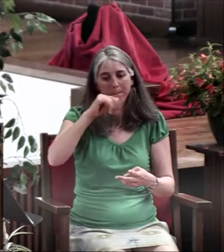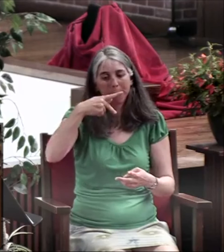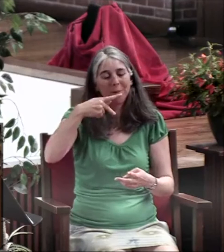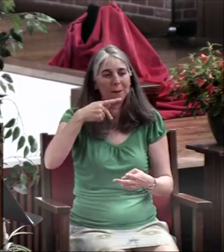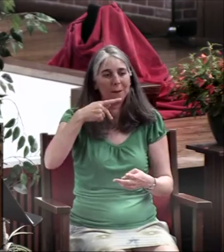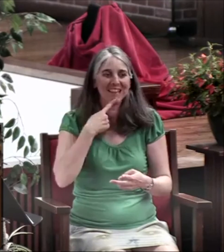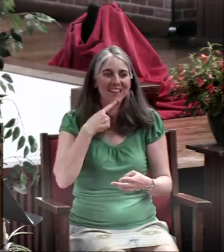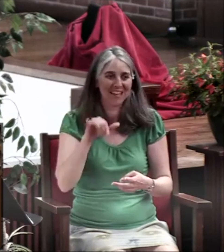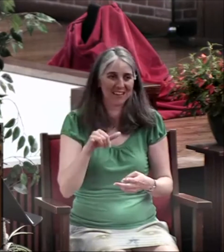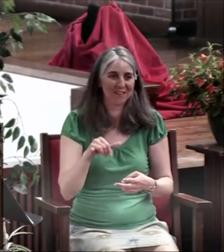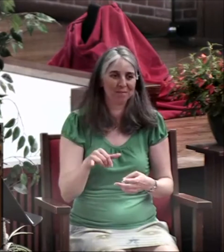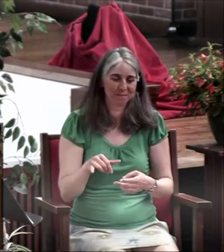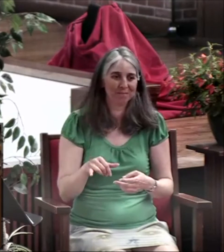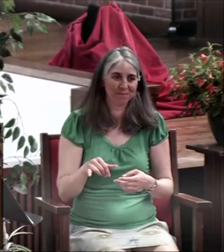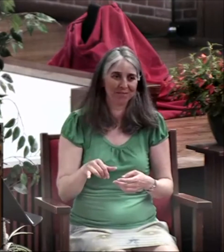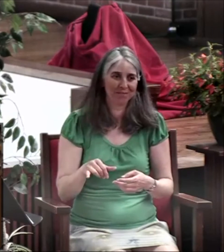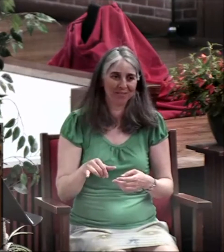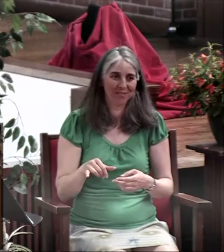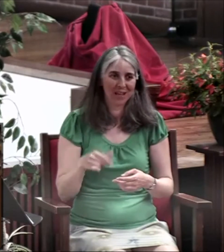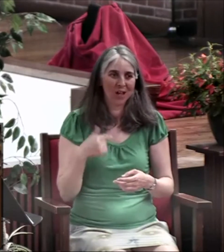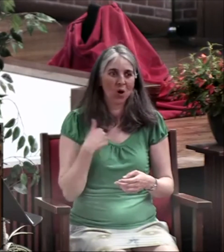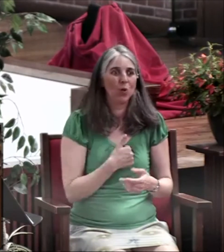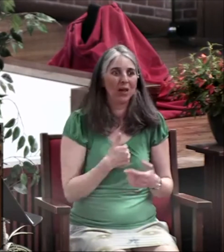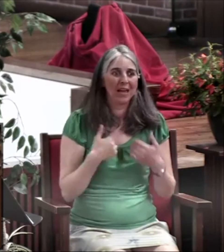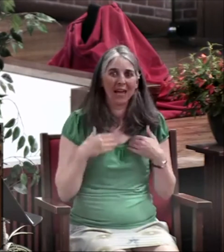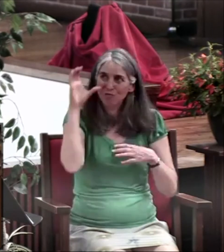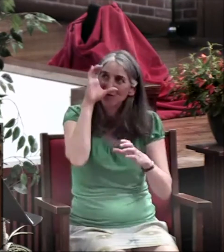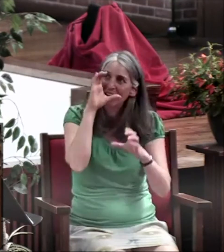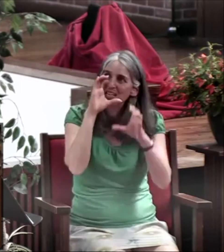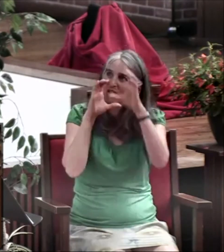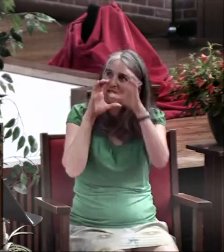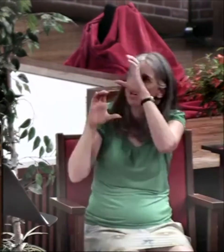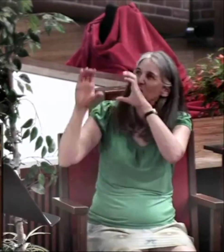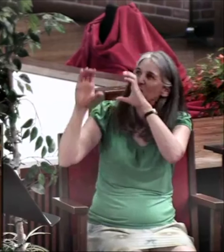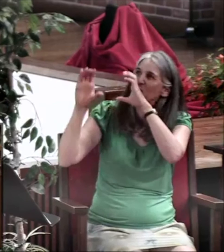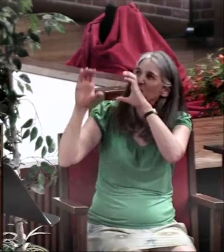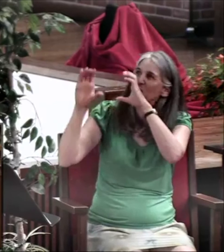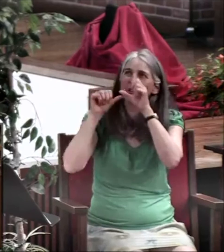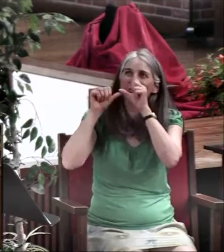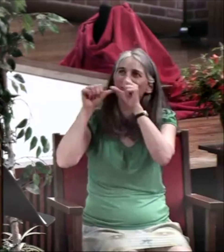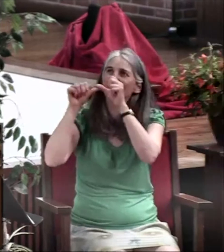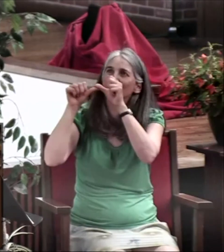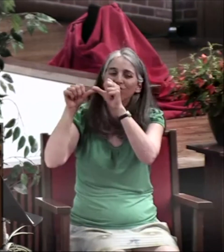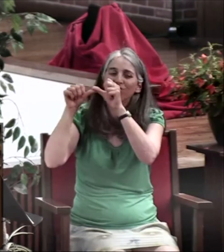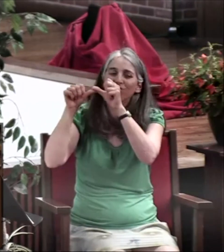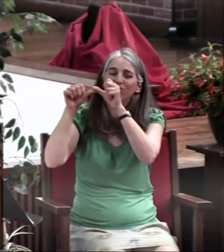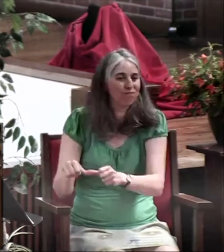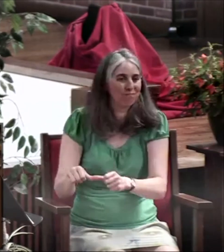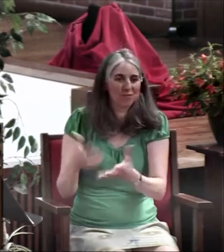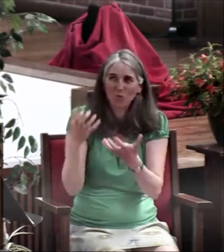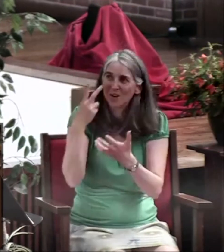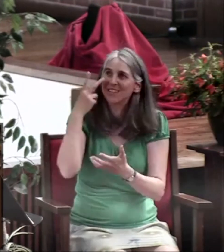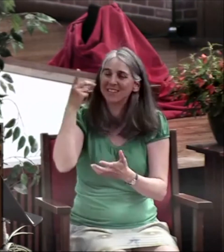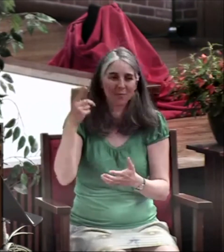Oh, my friends, the quest goes on and on and on and on. I came across a story about a